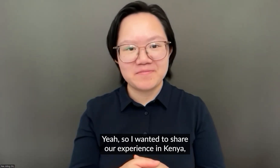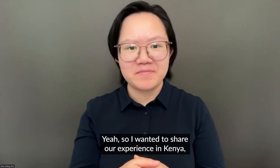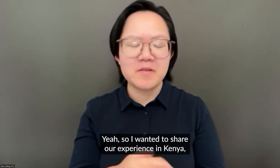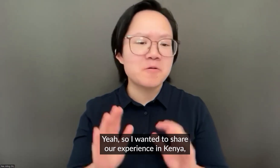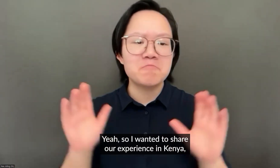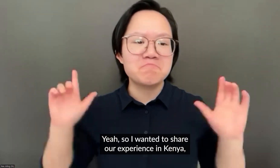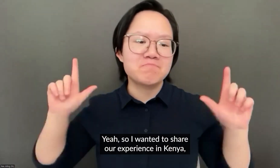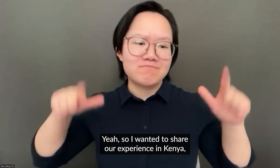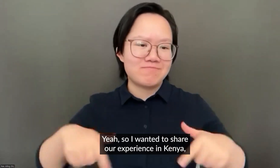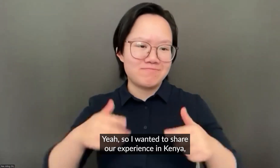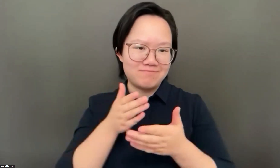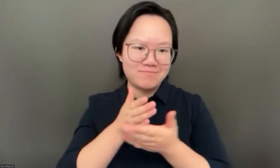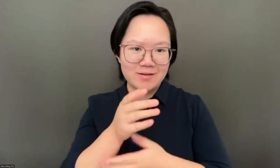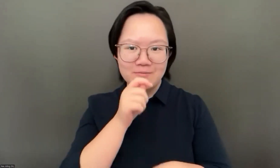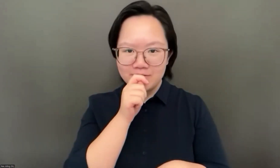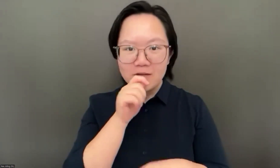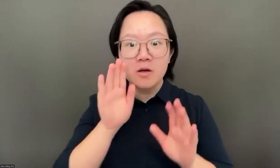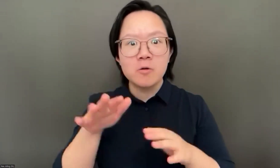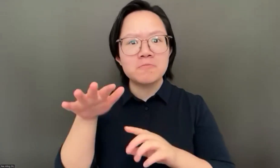share our experience in Kenya,